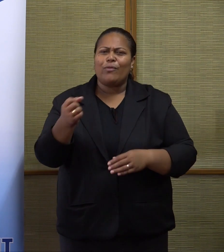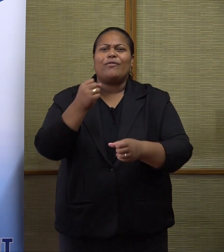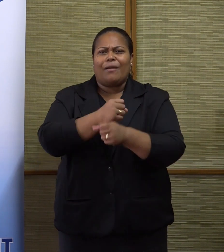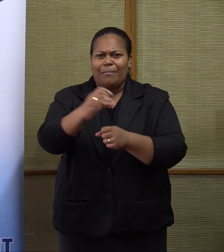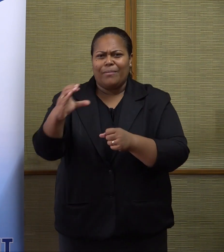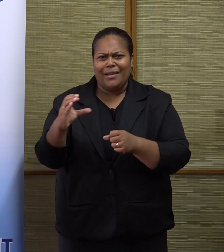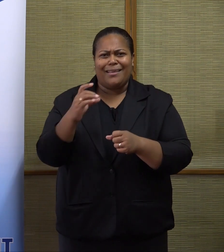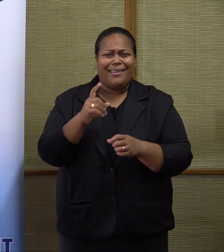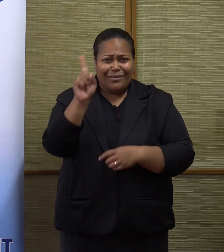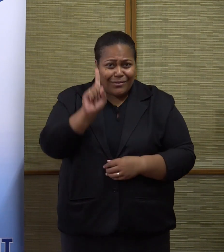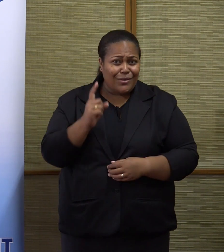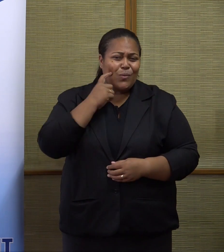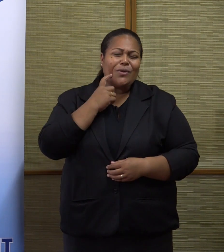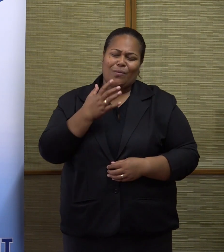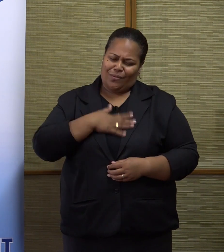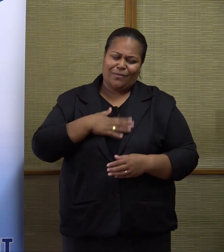restore.